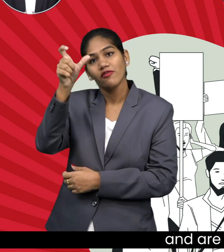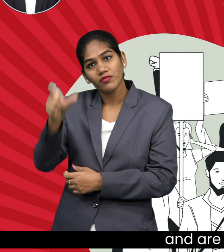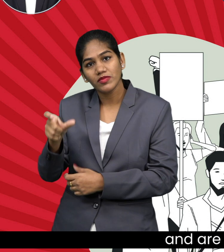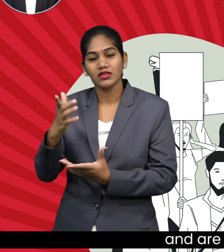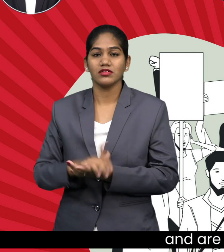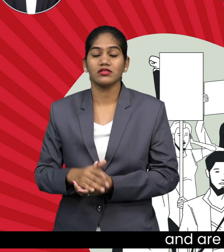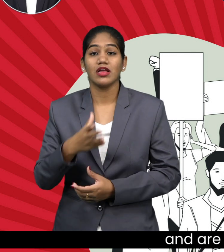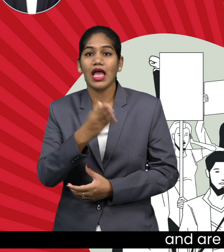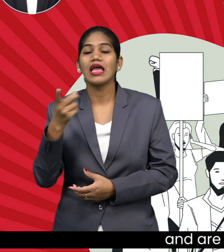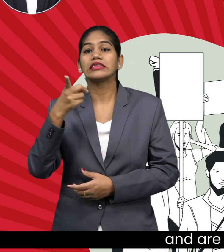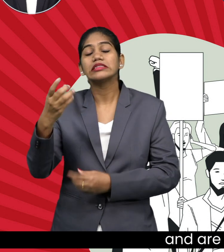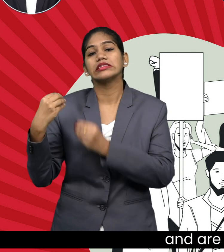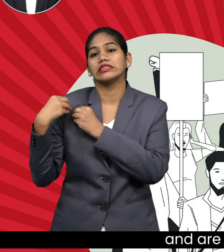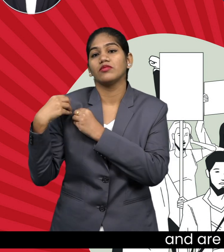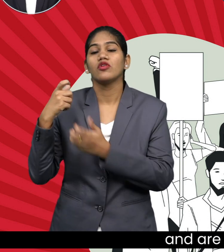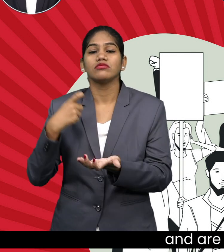ACCOUNTABLE TO THEM.